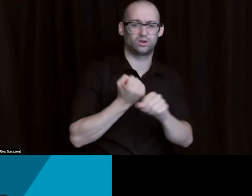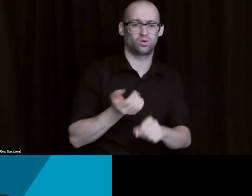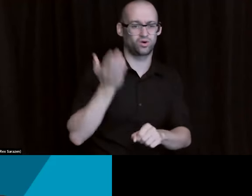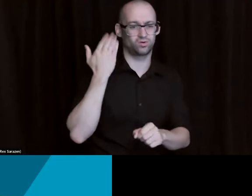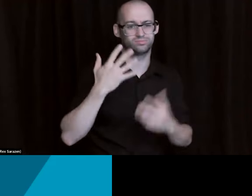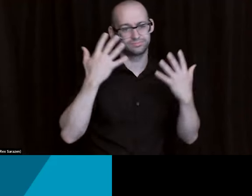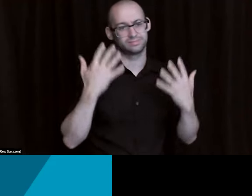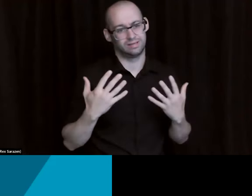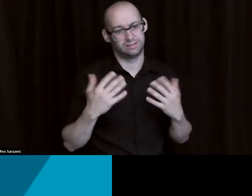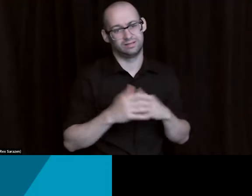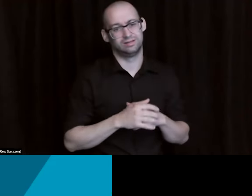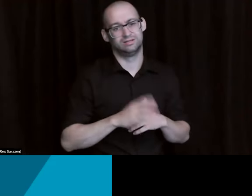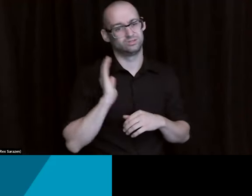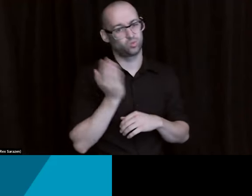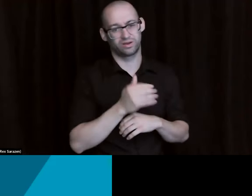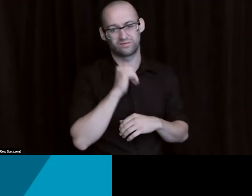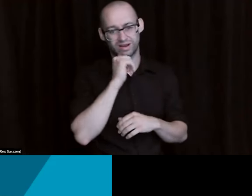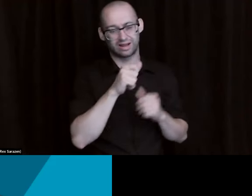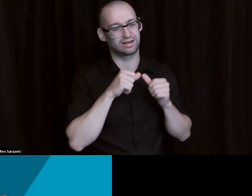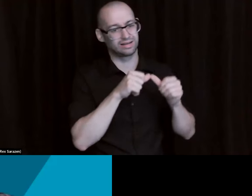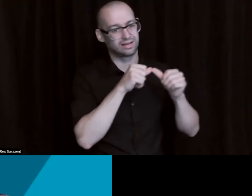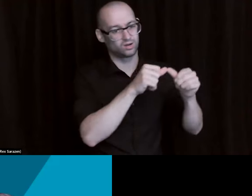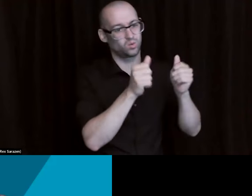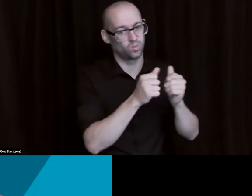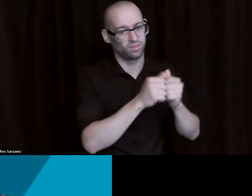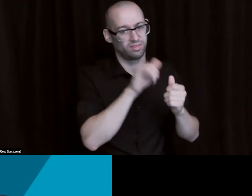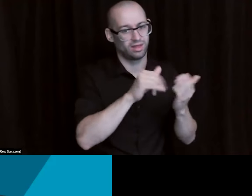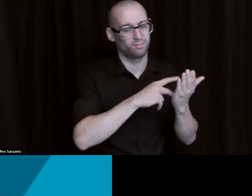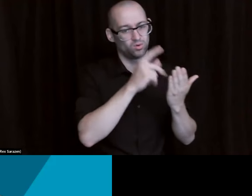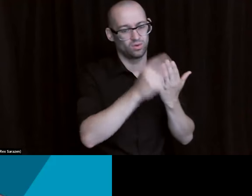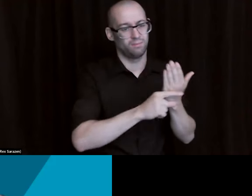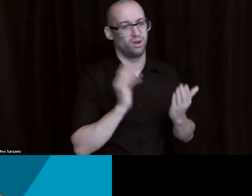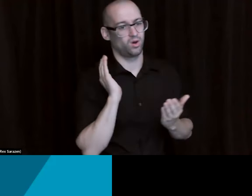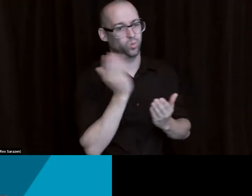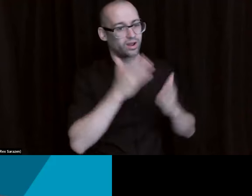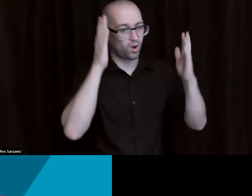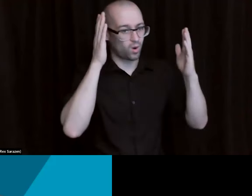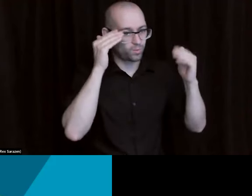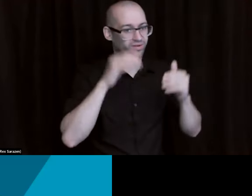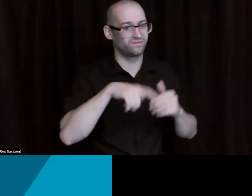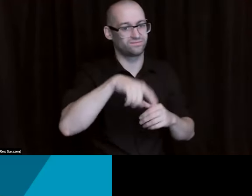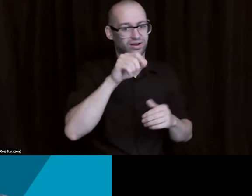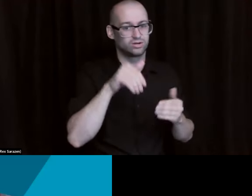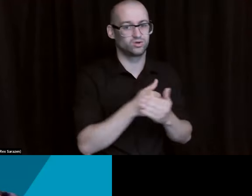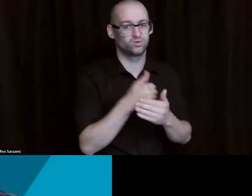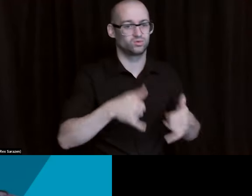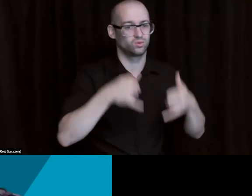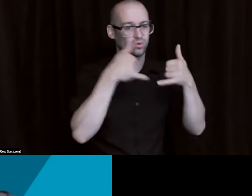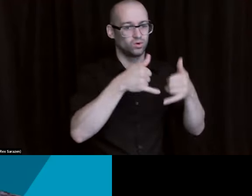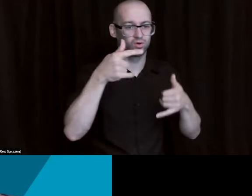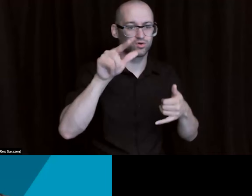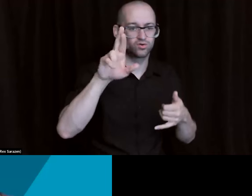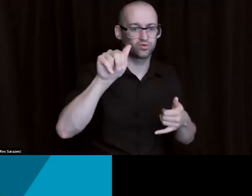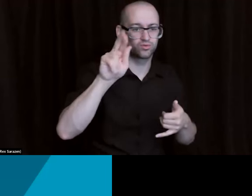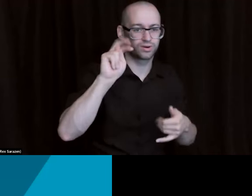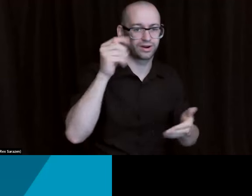unfortunately. So we haven't continued with that program. We were hoping to find new grant money to help us continue with